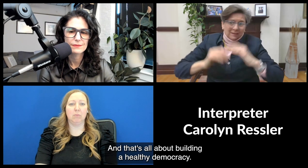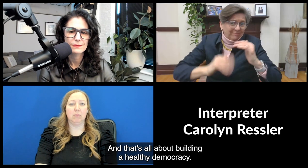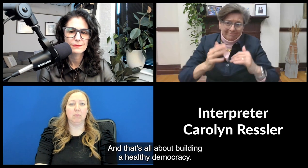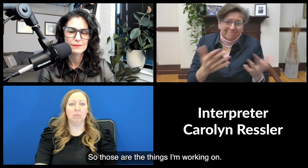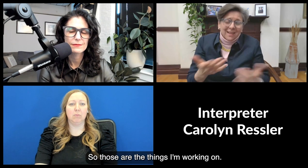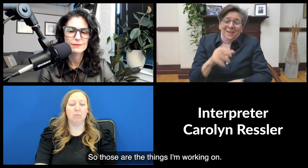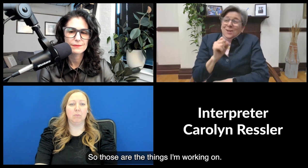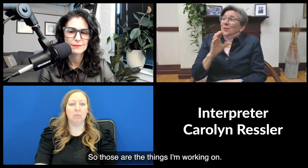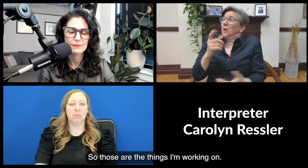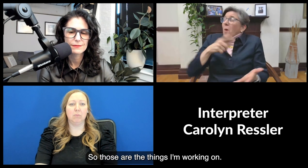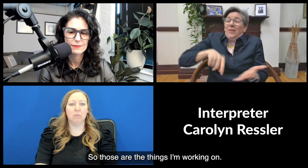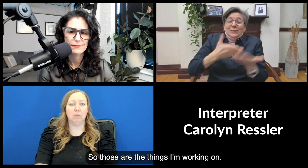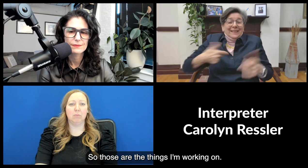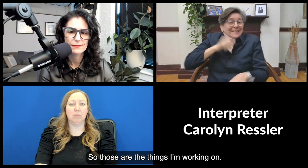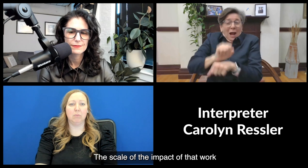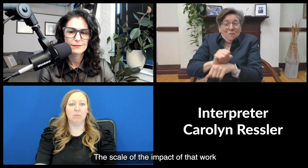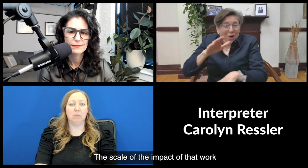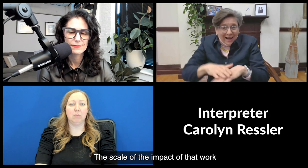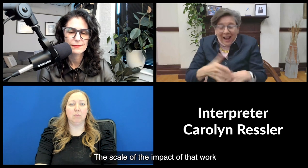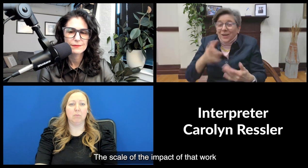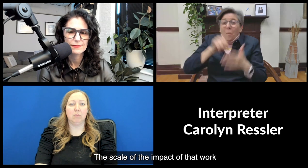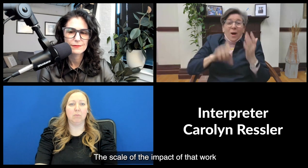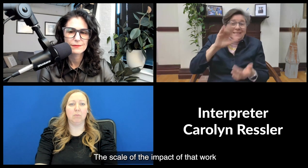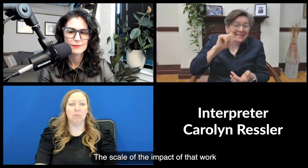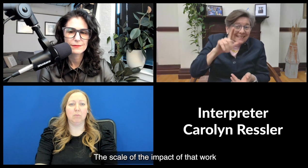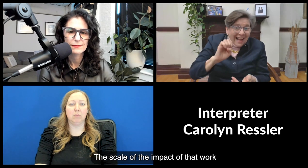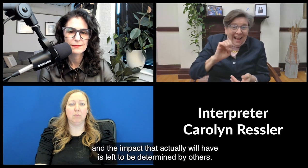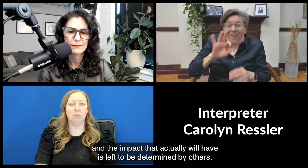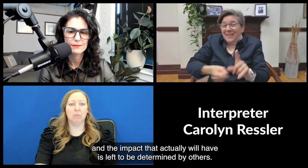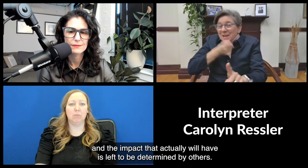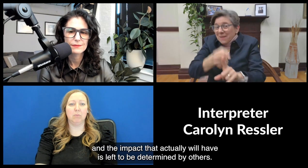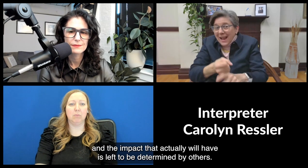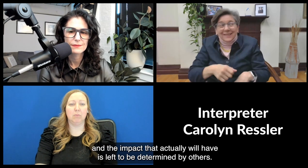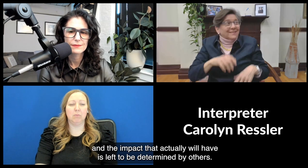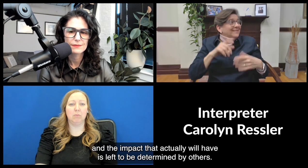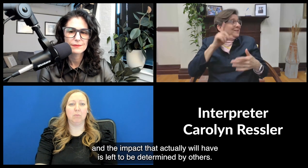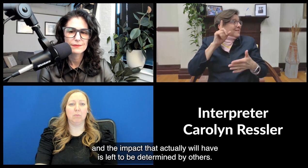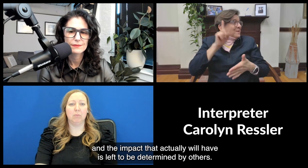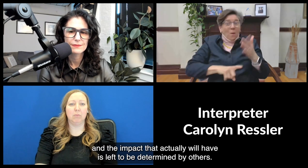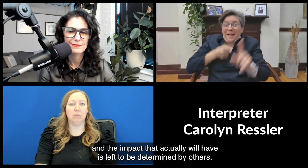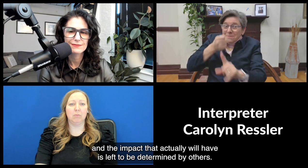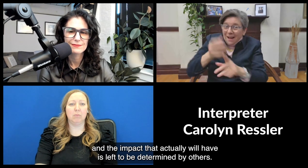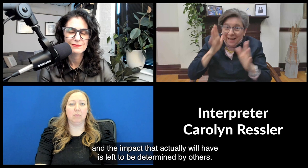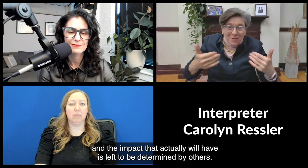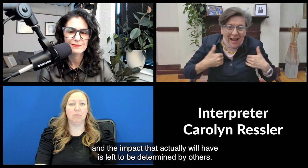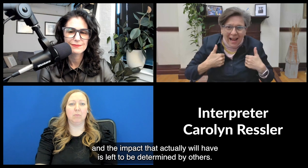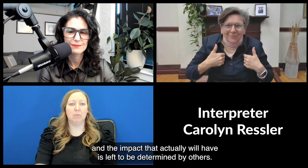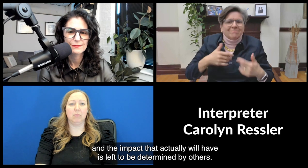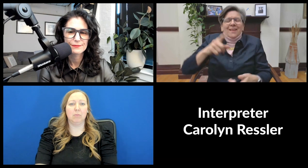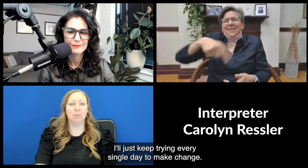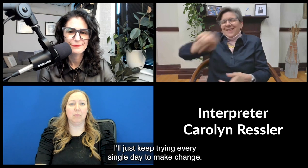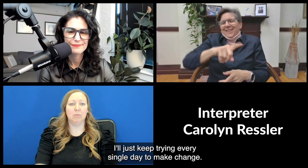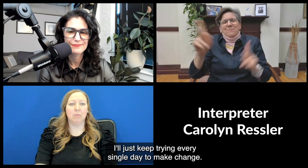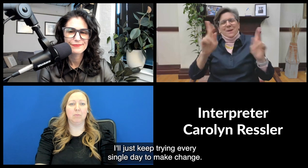through collectivism, and that's all about building a healthy democracy. So those are the things I'm working on. The scale of the impact of that work